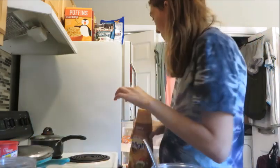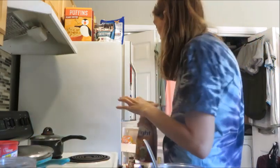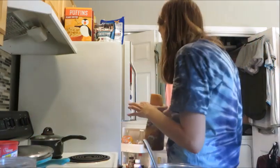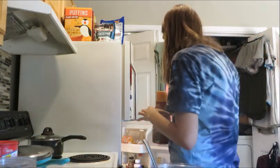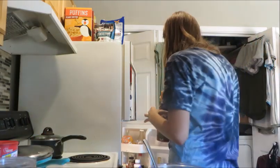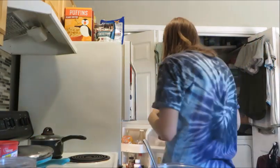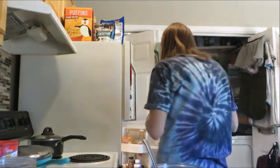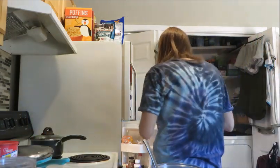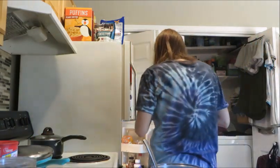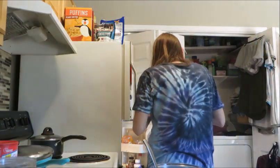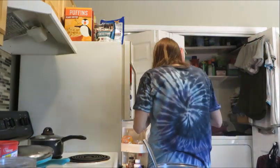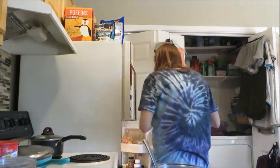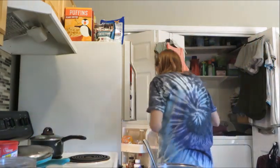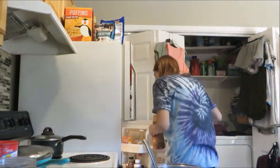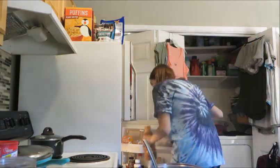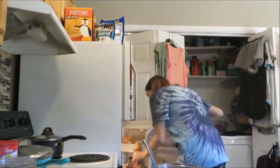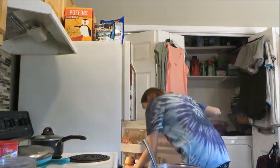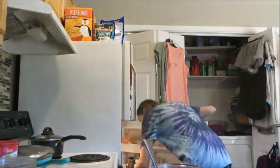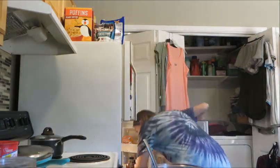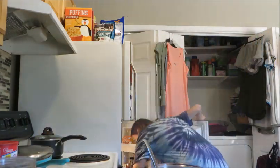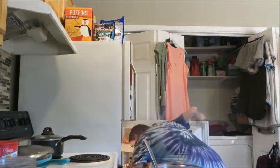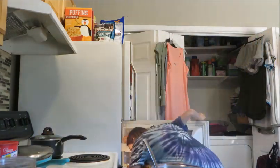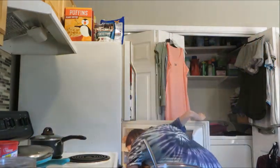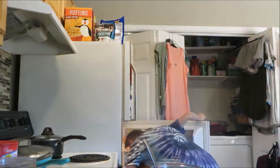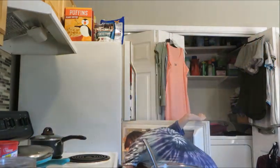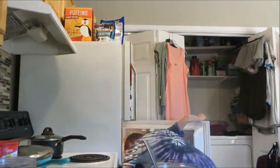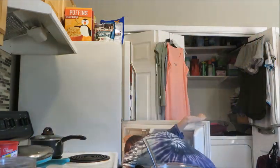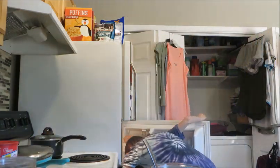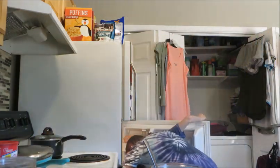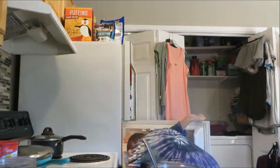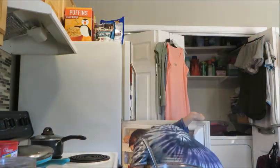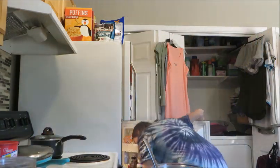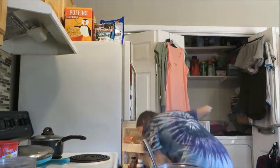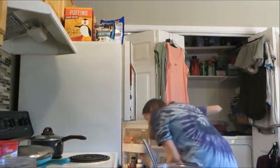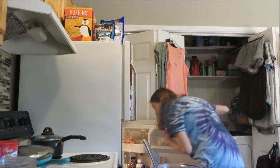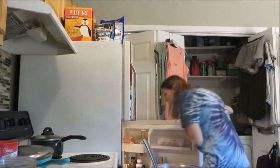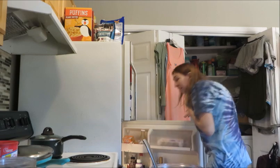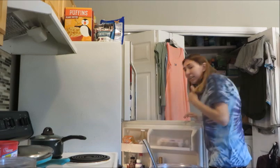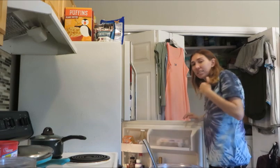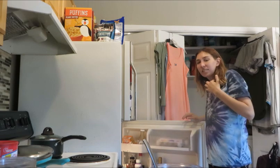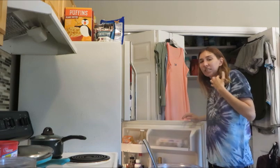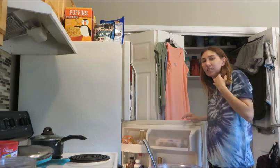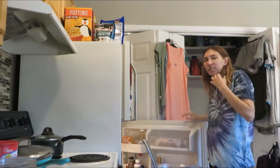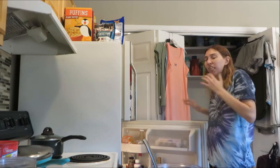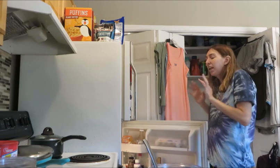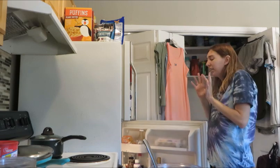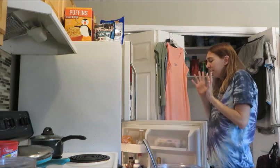mom. That's disgusting. Oh my gosh. Yeah. That's yeah.